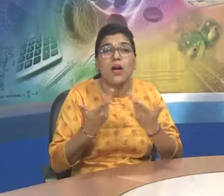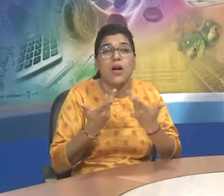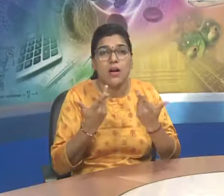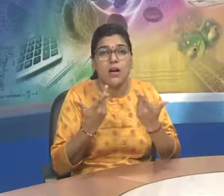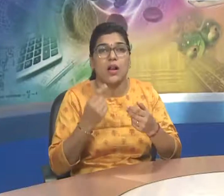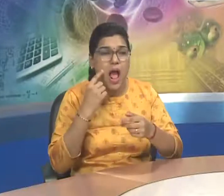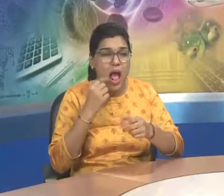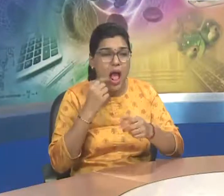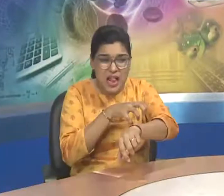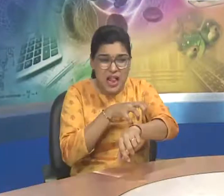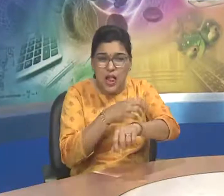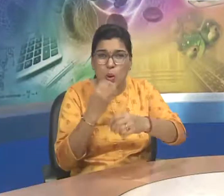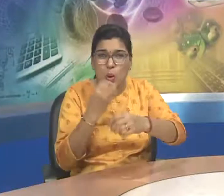skin lesions